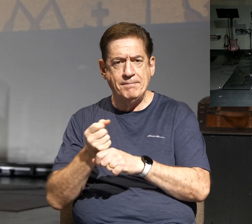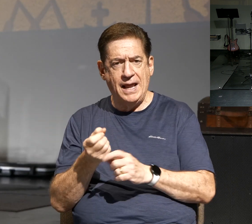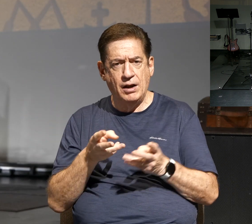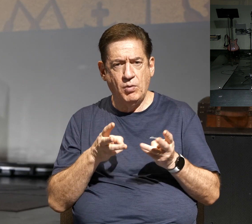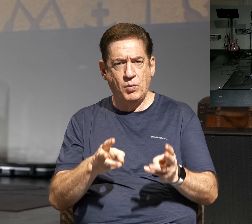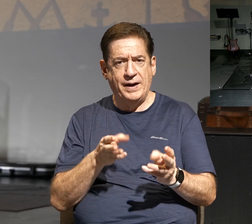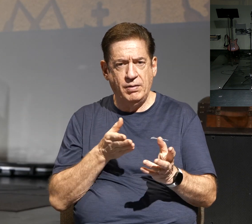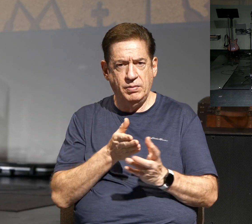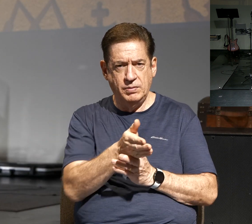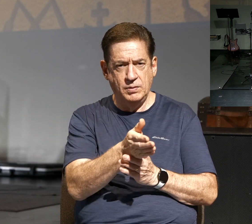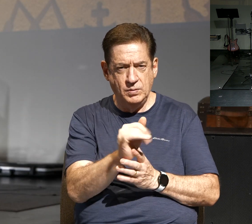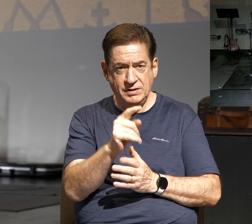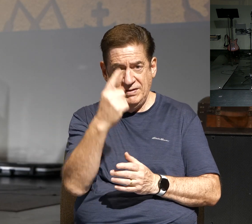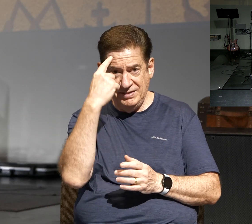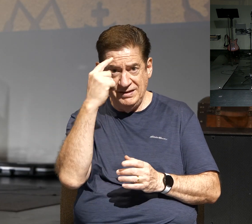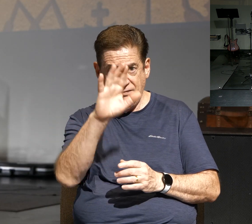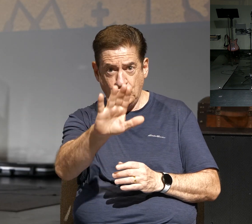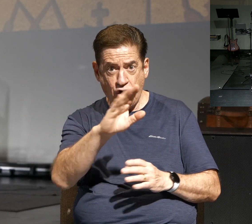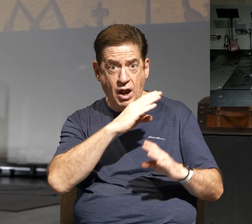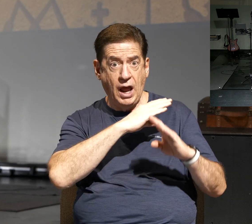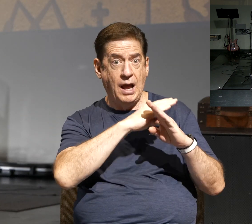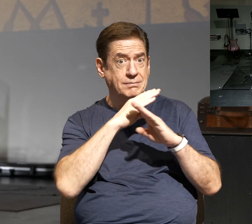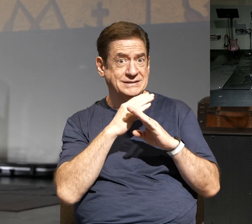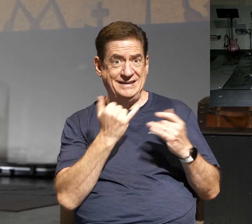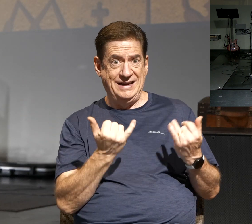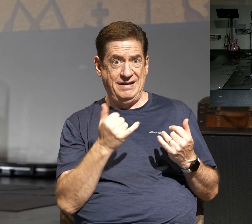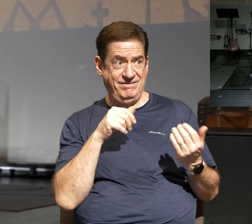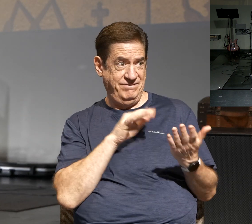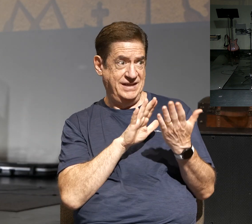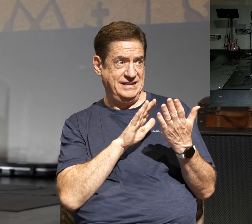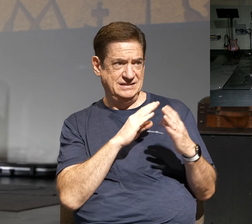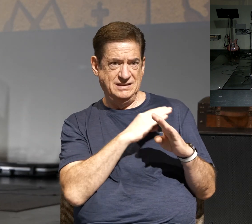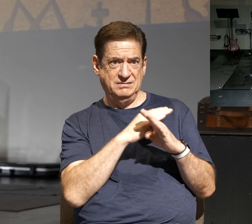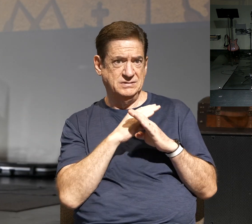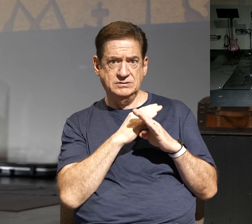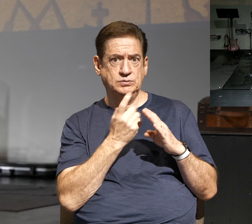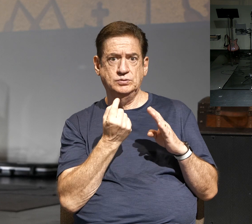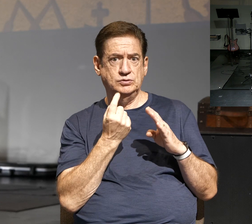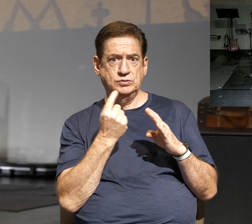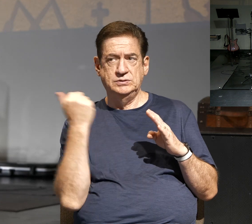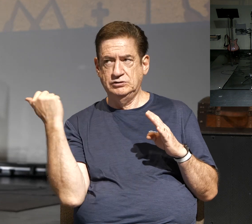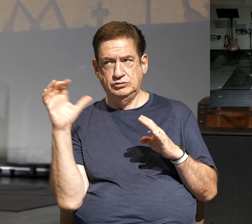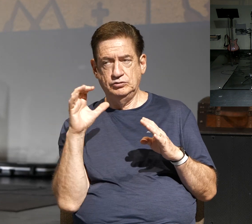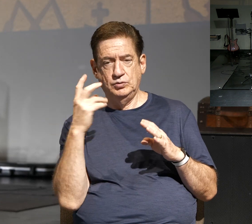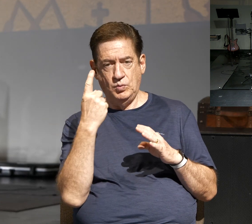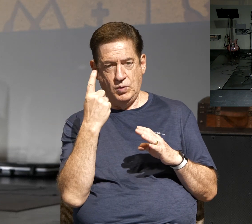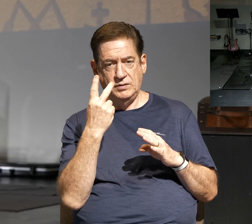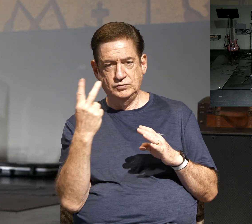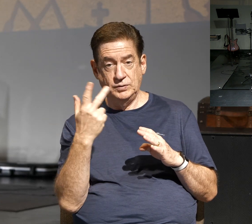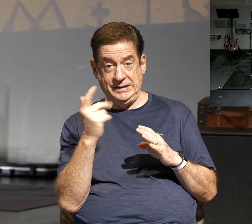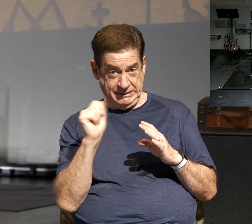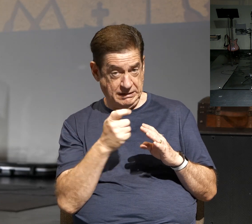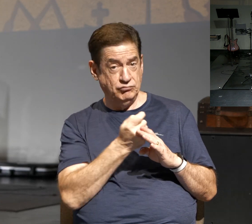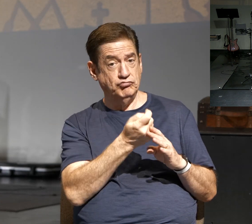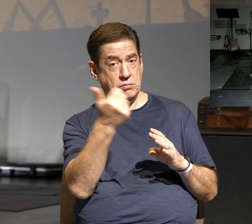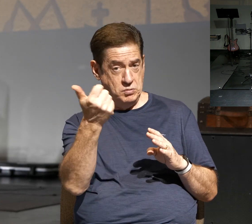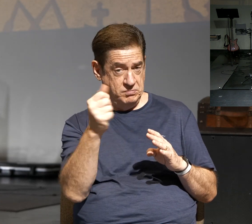So think about the obstacles you're facing. He's going to do one of two things. He can remove